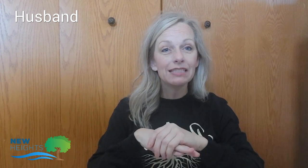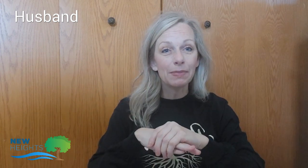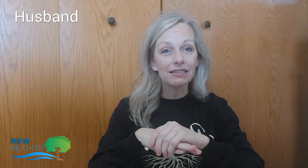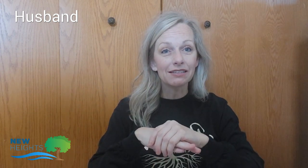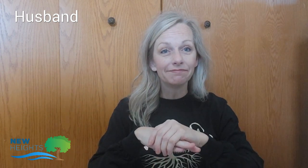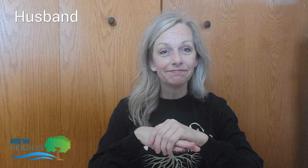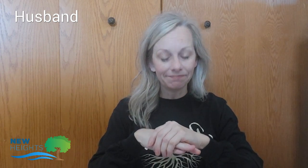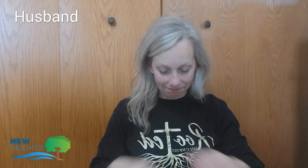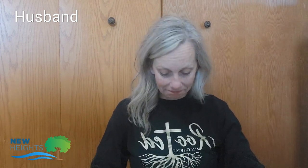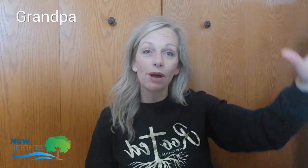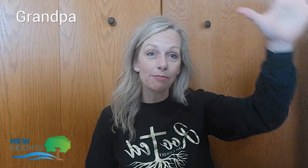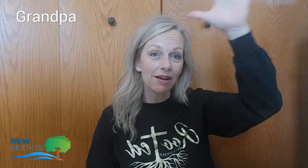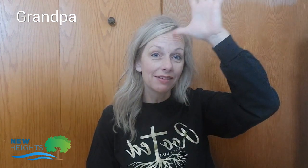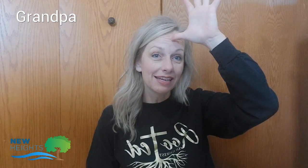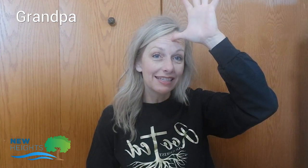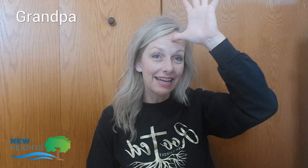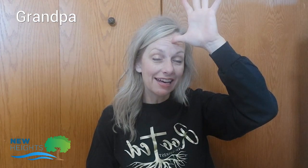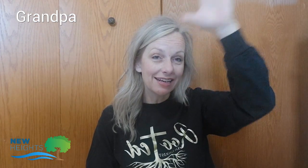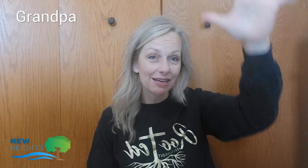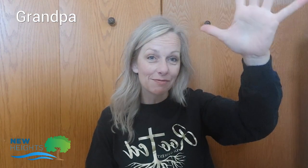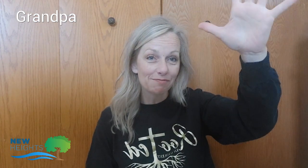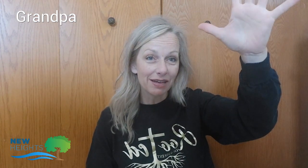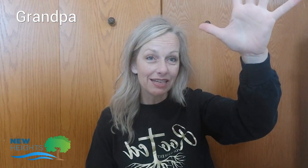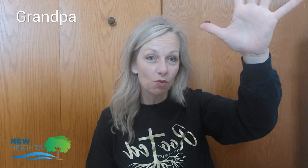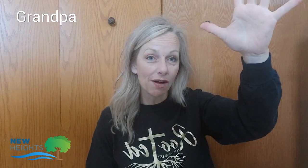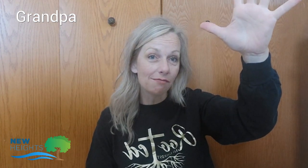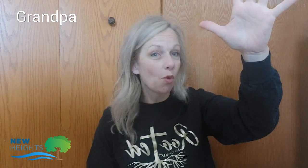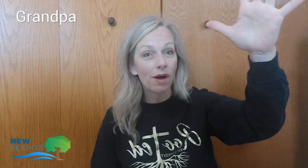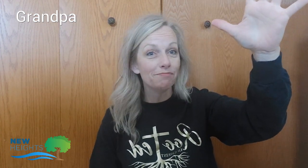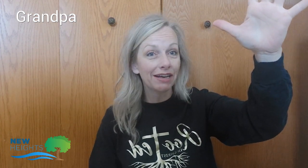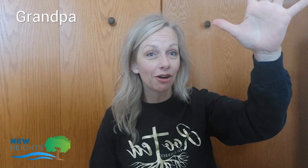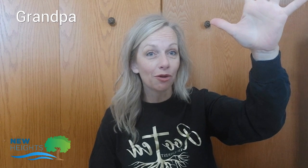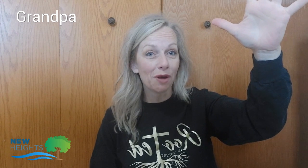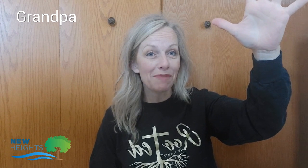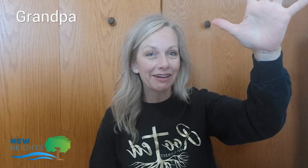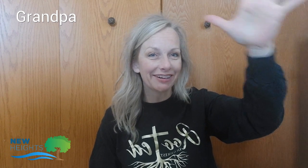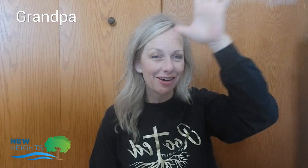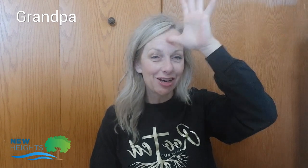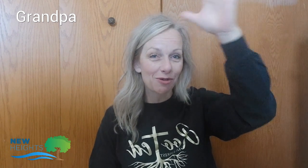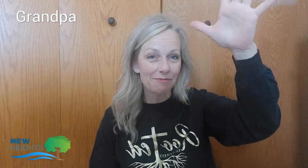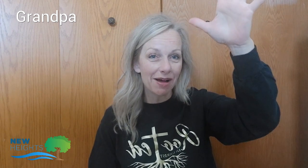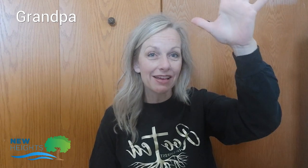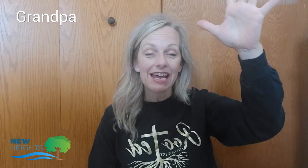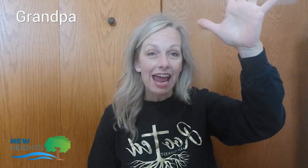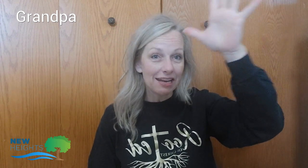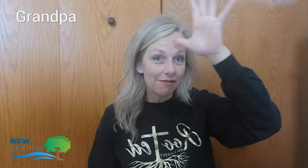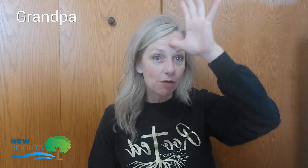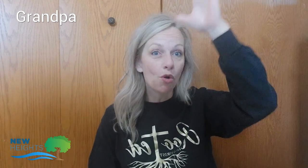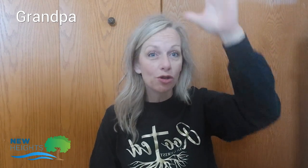Husband. Grandpa is a dad, but he's one bigger or one better, right? Grandpa. And the more you